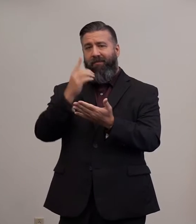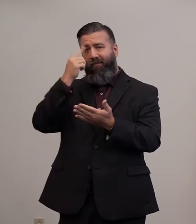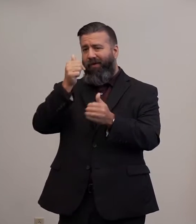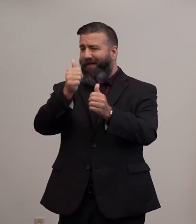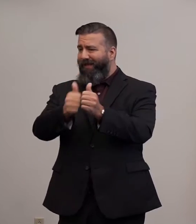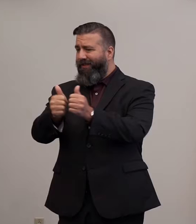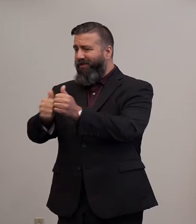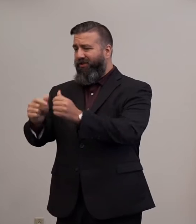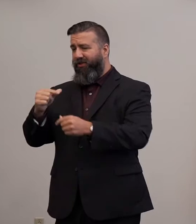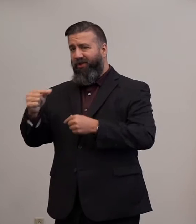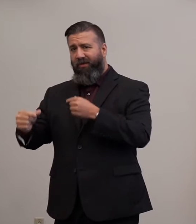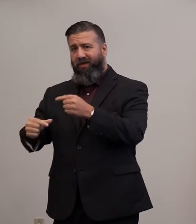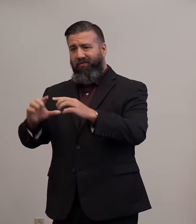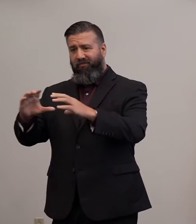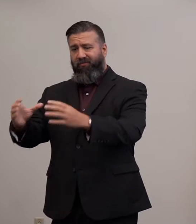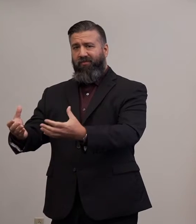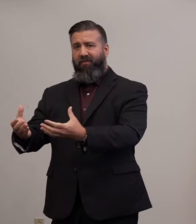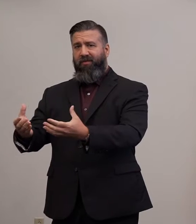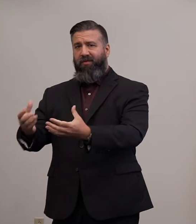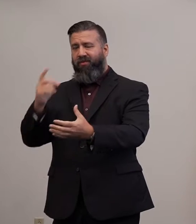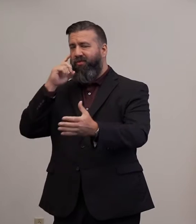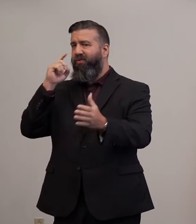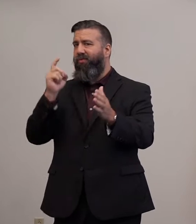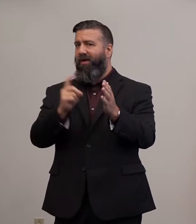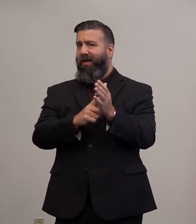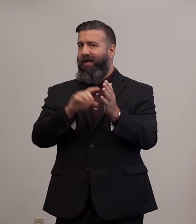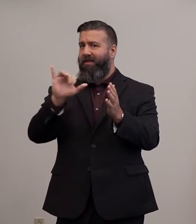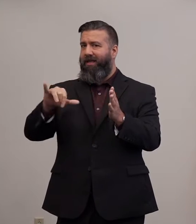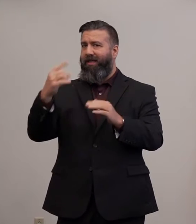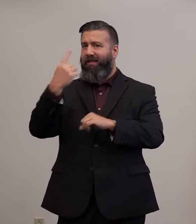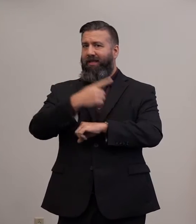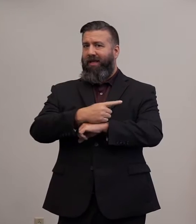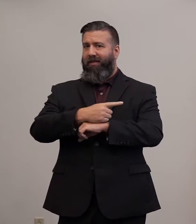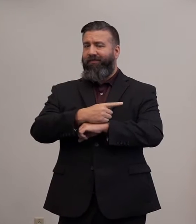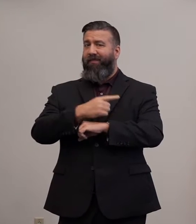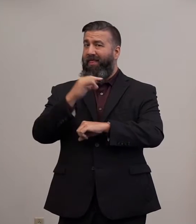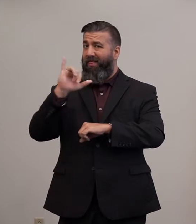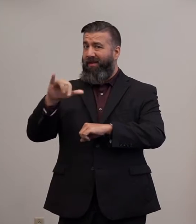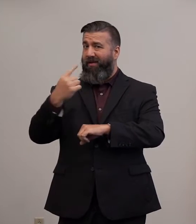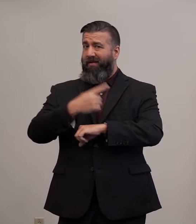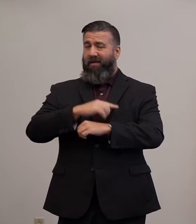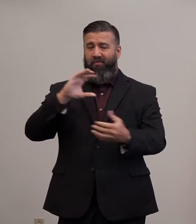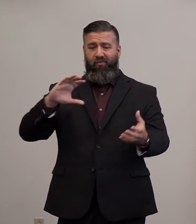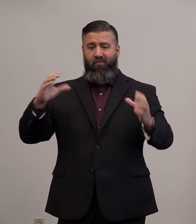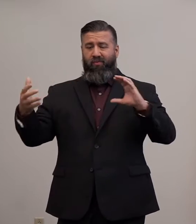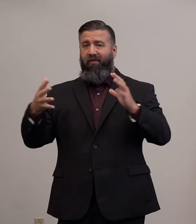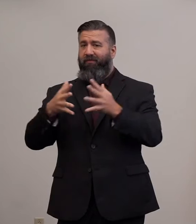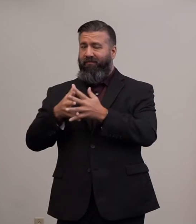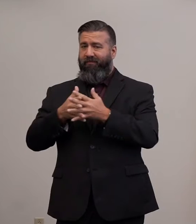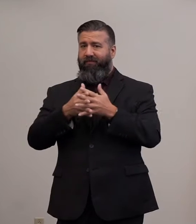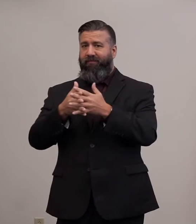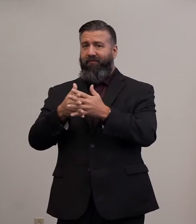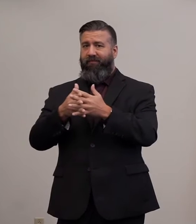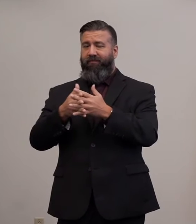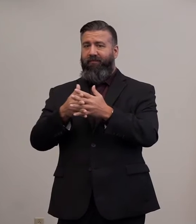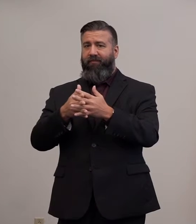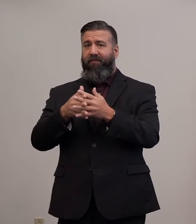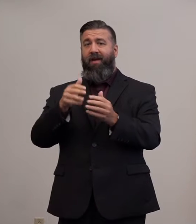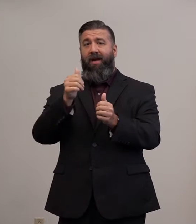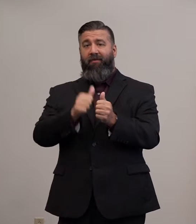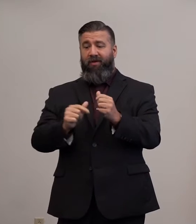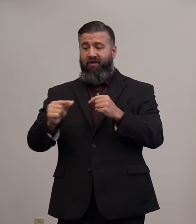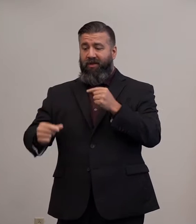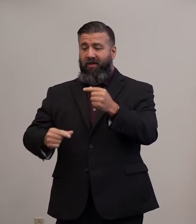and recognize the devastating day that disrupted the country that we love. Every generation needs to know the